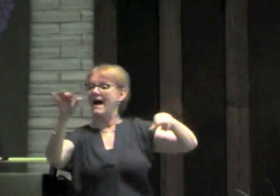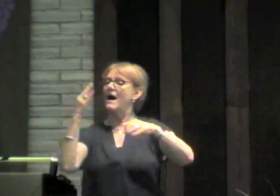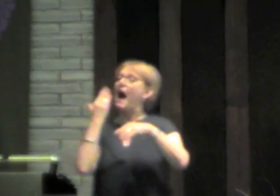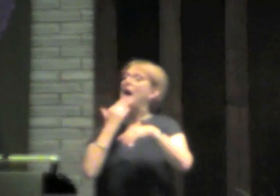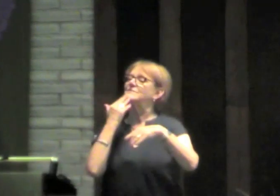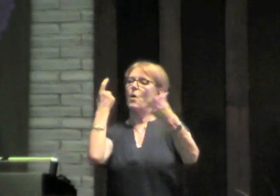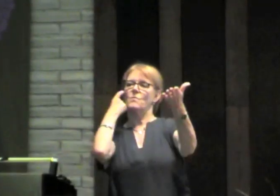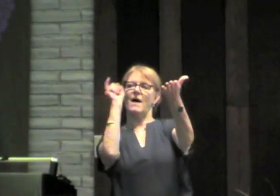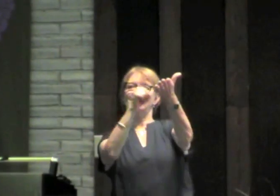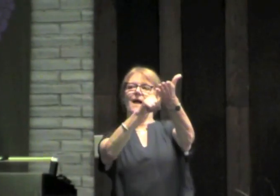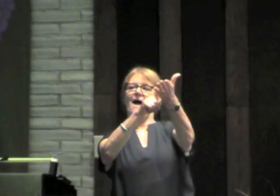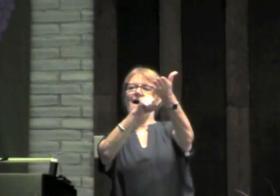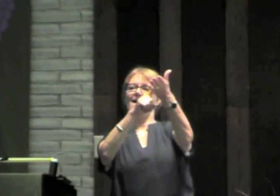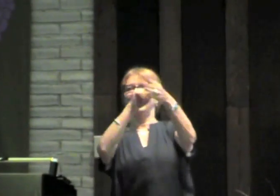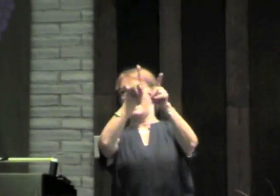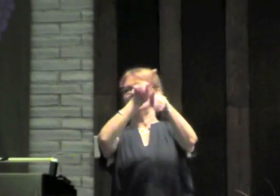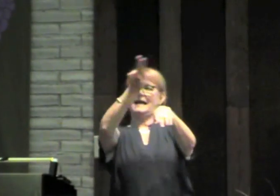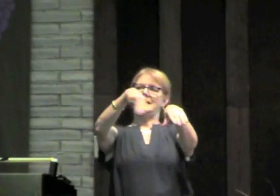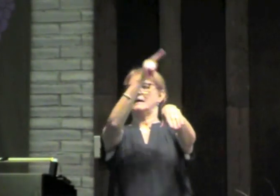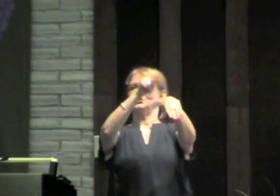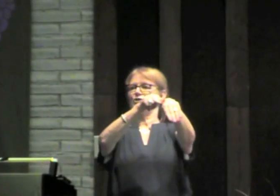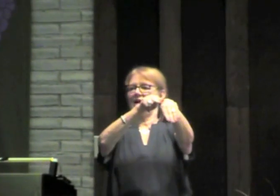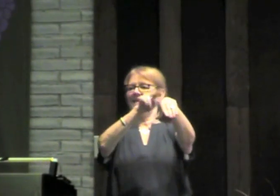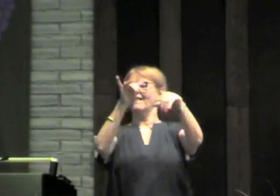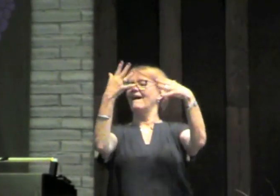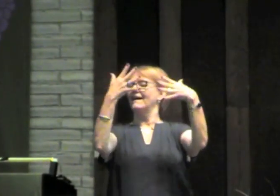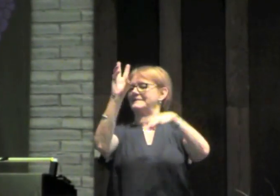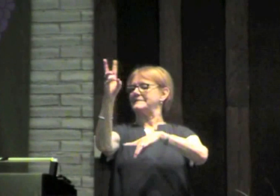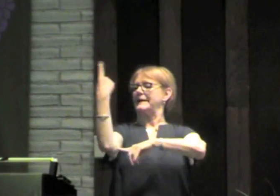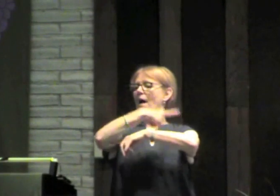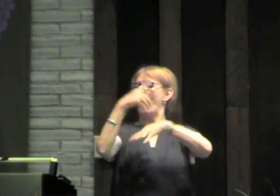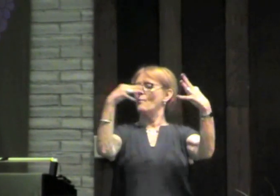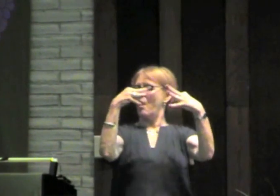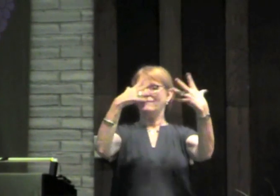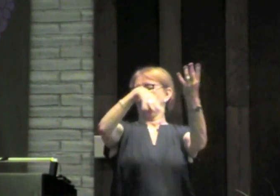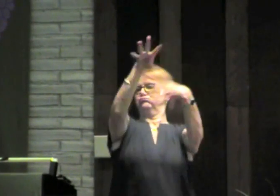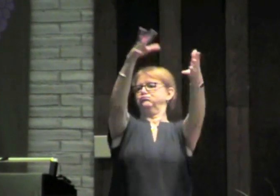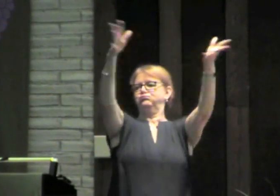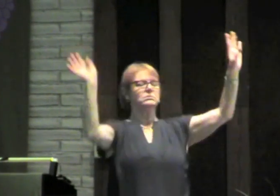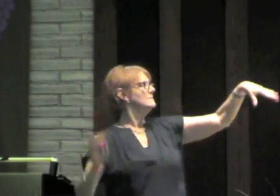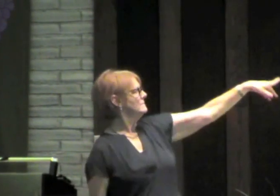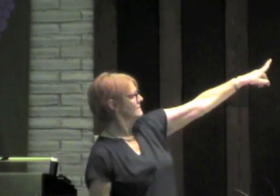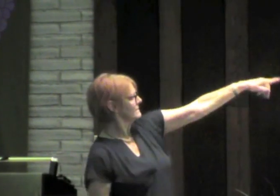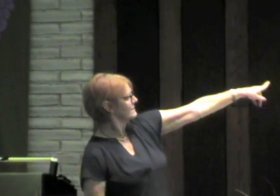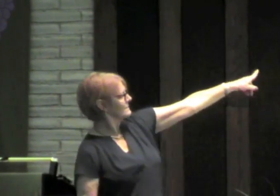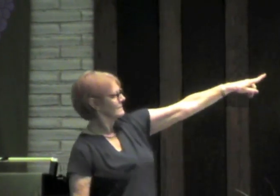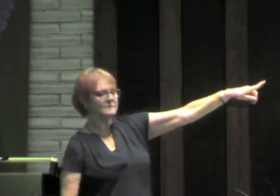So that happened, that started in 1948. That's when Israel was recognized as a nation. And that's kind